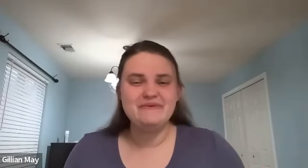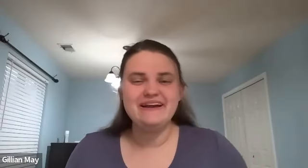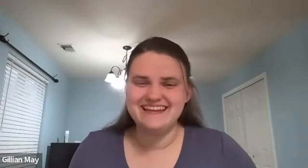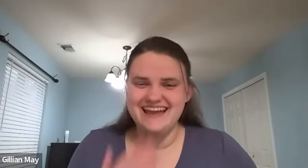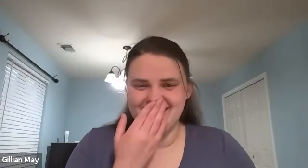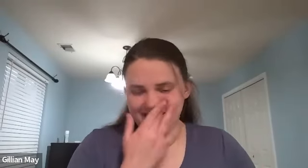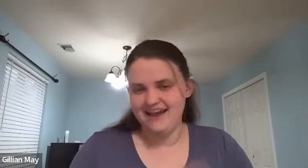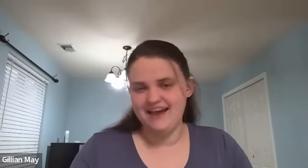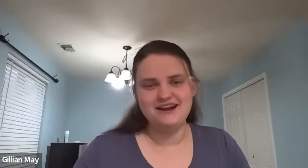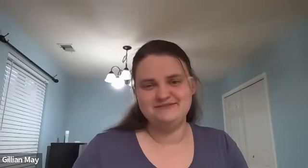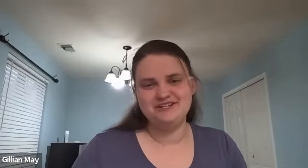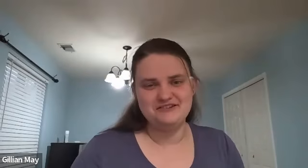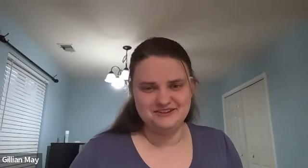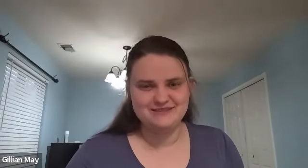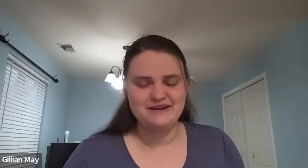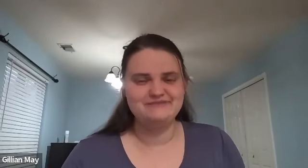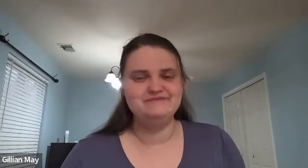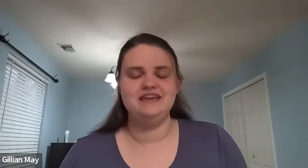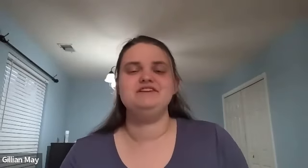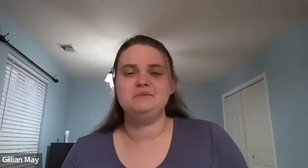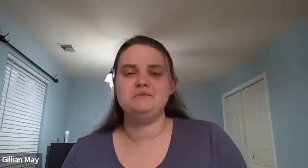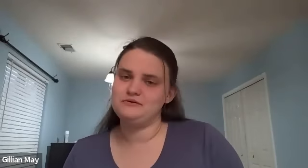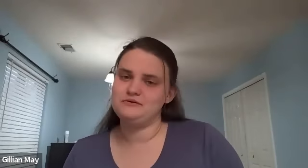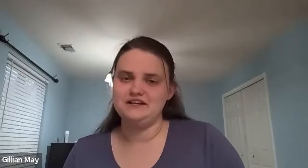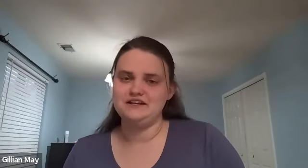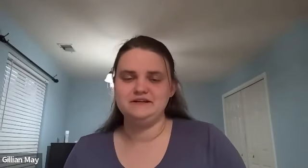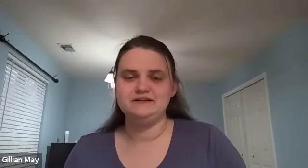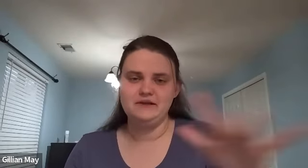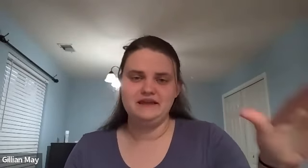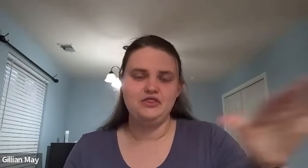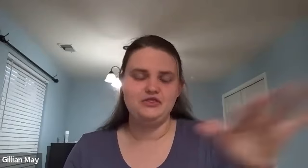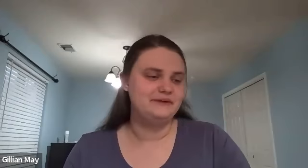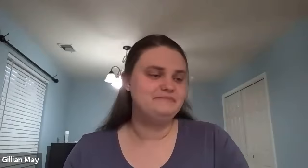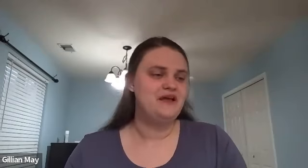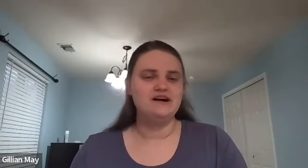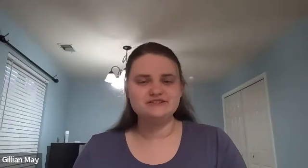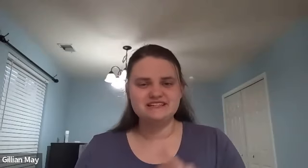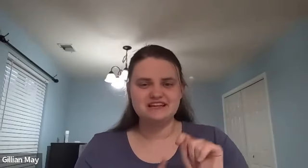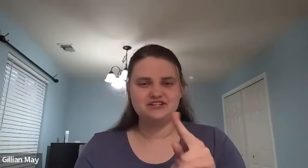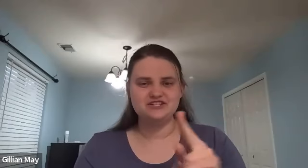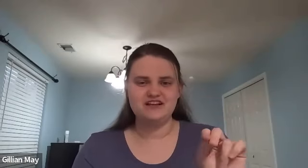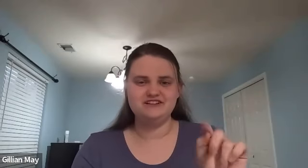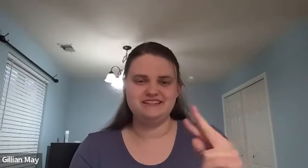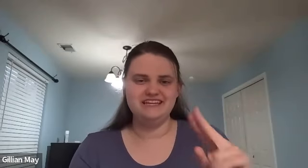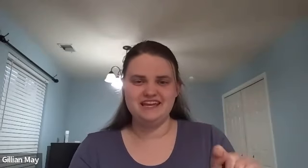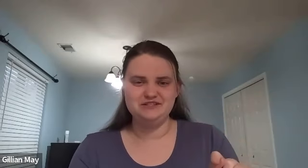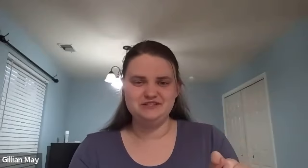pace. Yeah, 3. Yeah. I challenge you guys by giving number 3, actually spelling out 3. Also, because it's that good challenge of that TH,